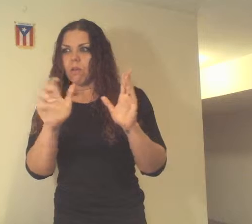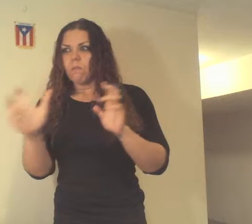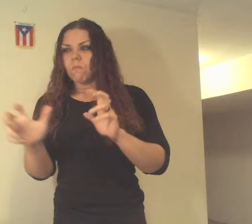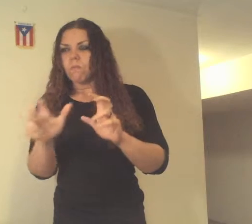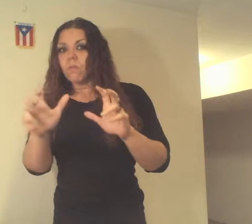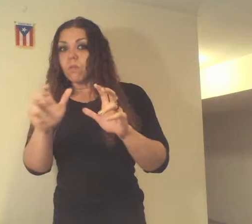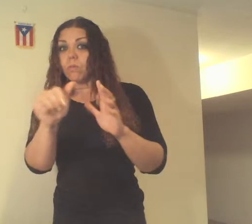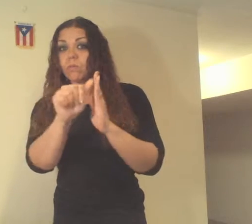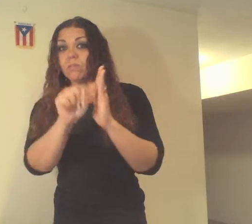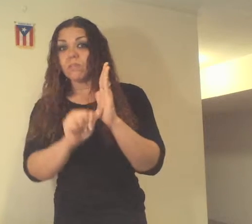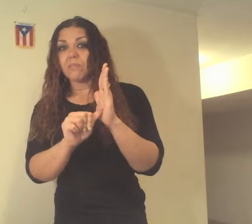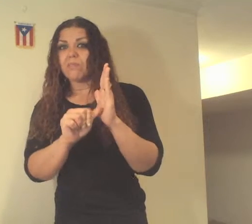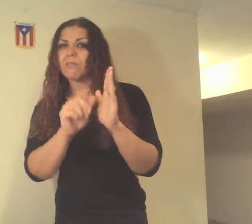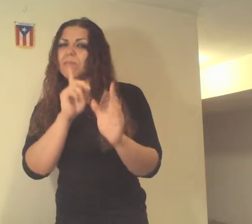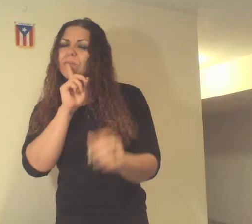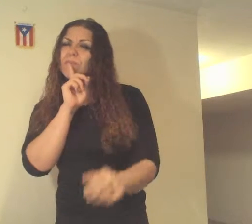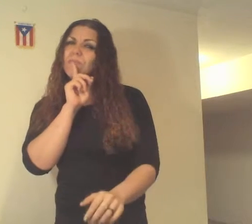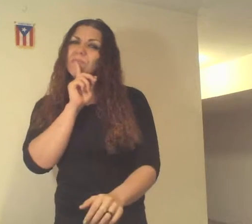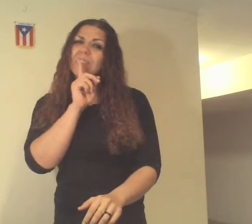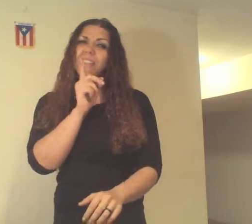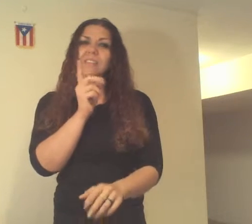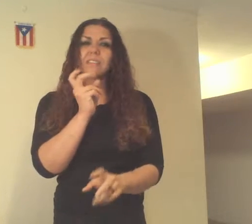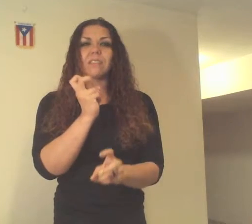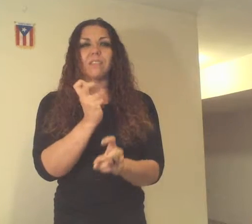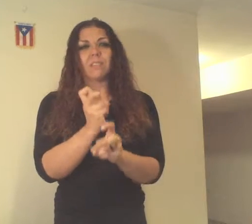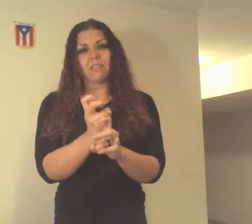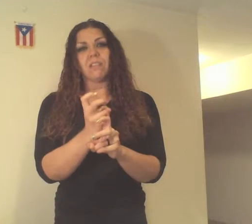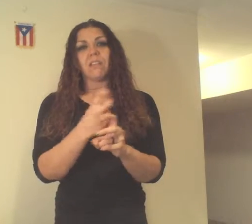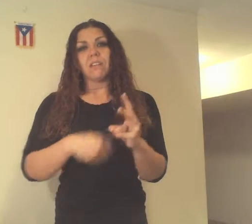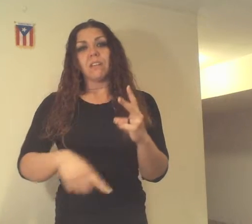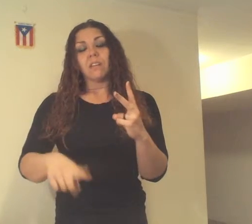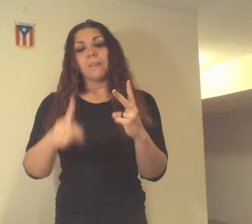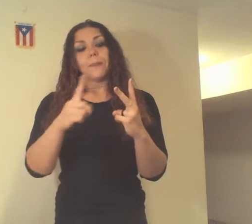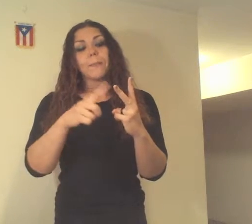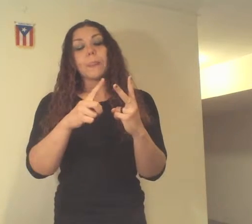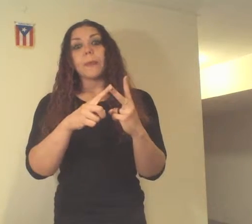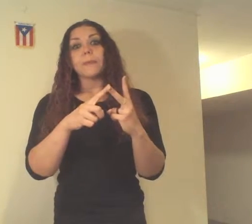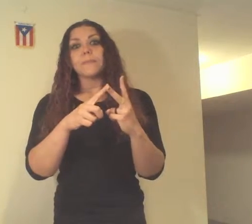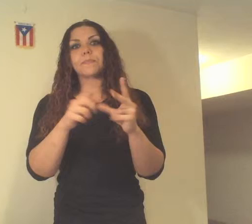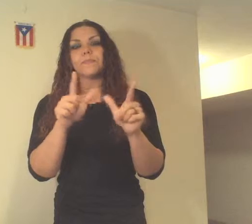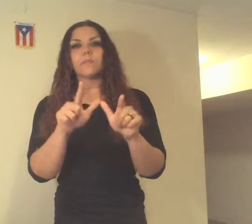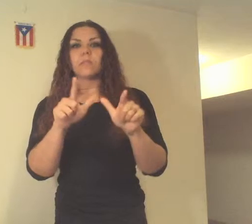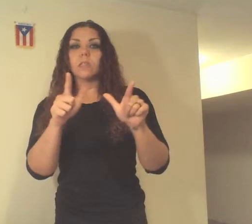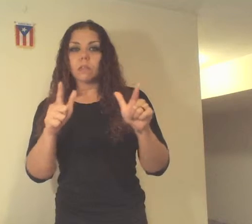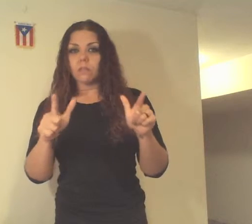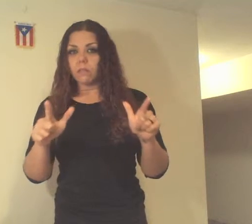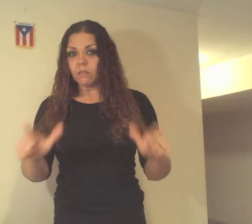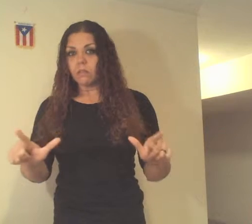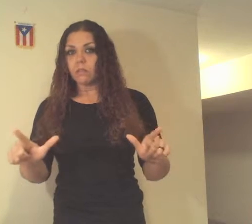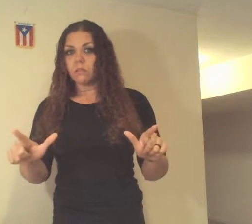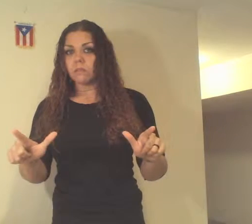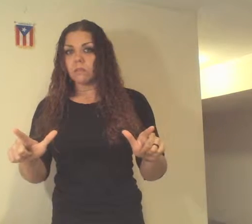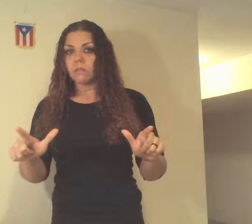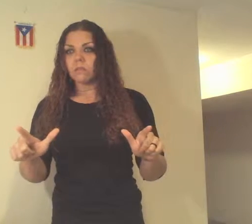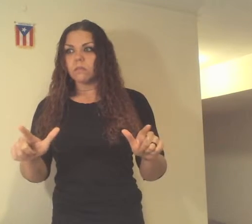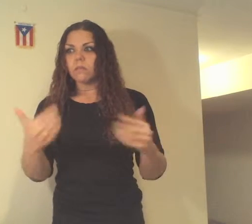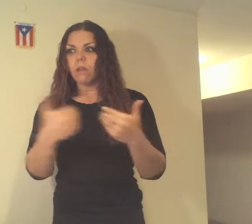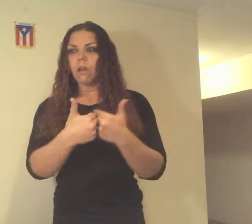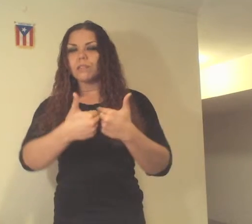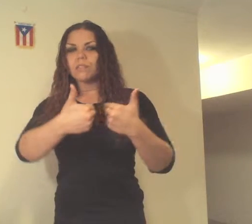is really hard. And second, that language is one of the most profound things that separate us